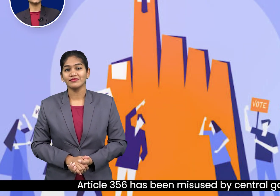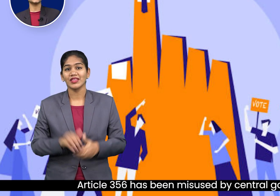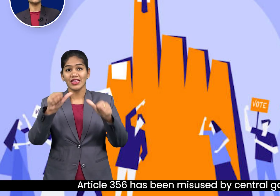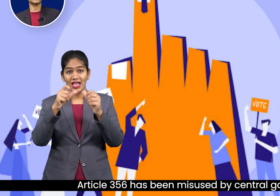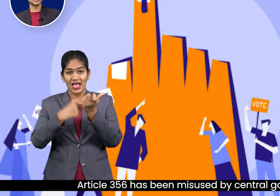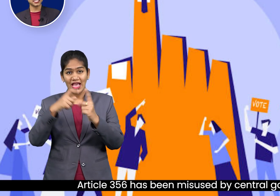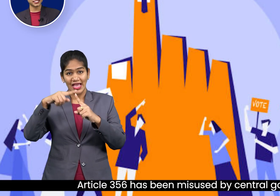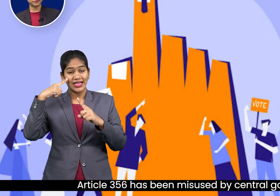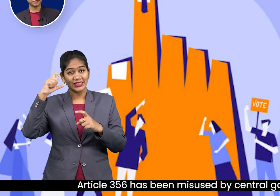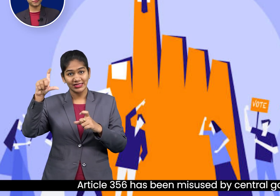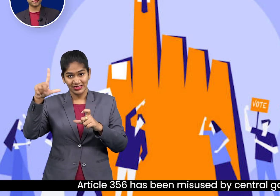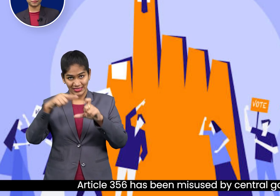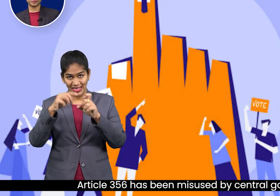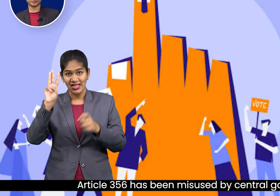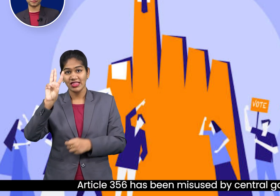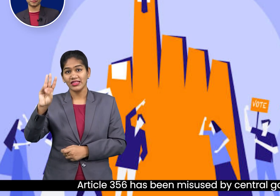Article 356